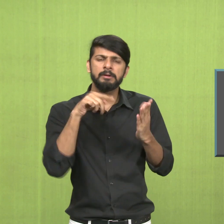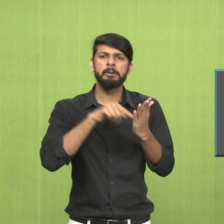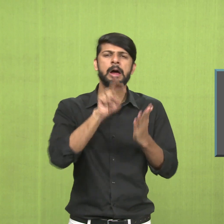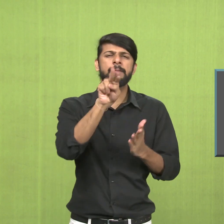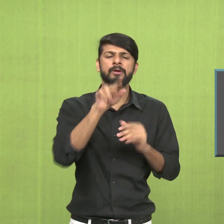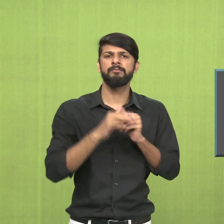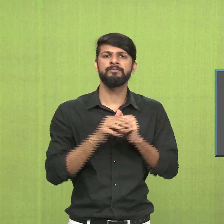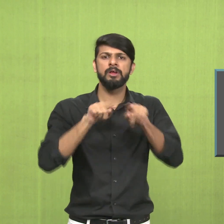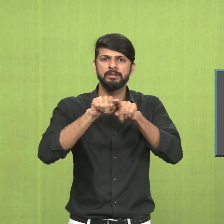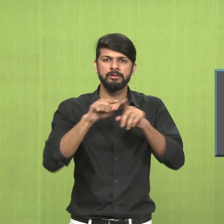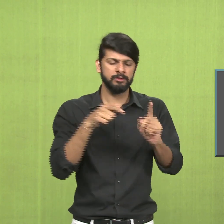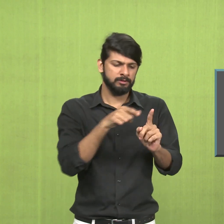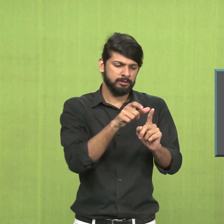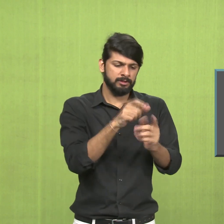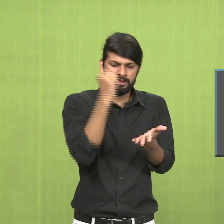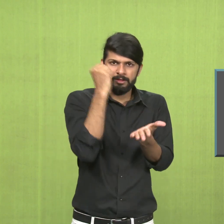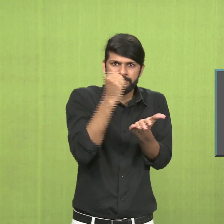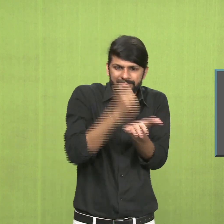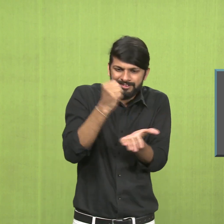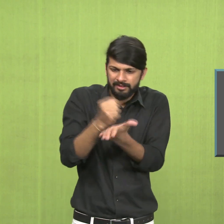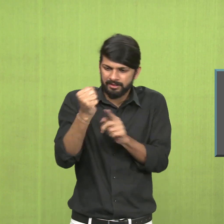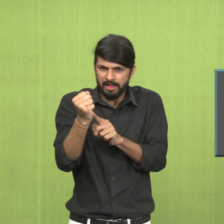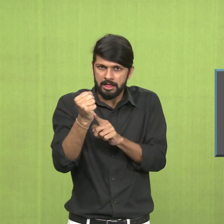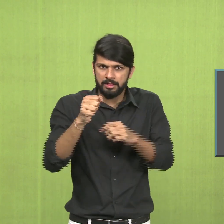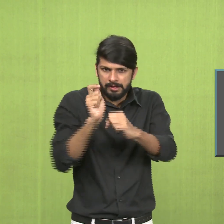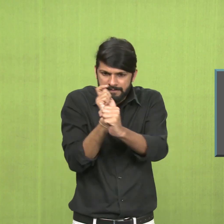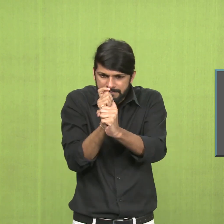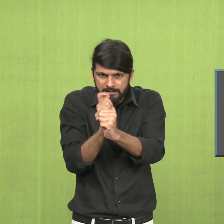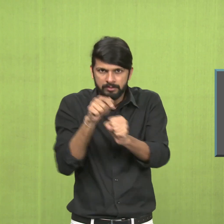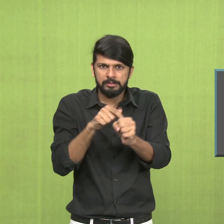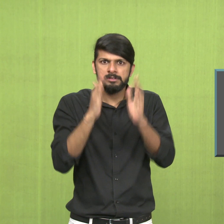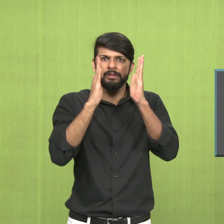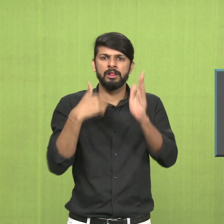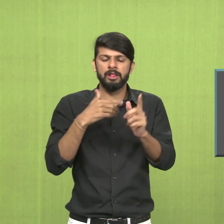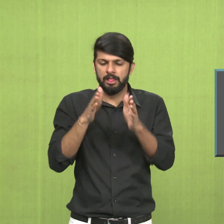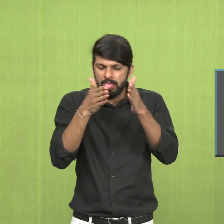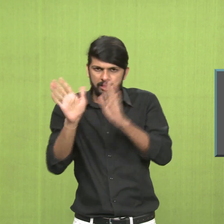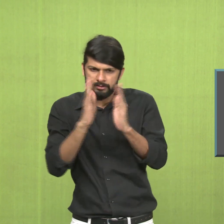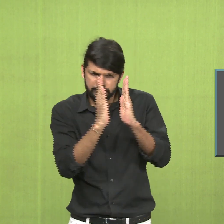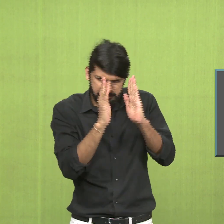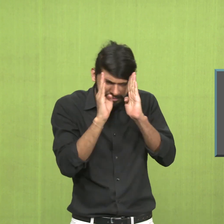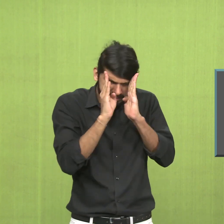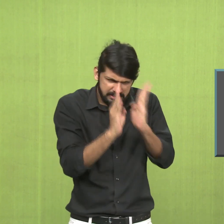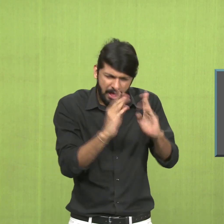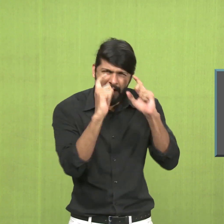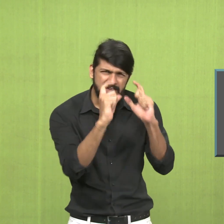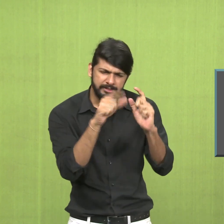Finesse is also skill and elegance. You see, blocks, when the blocks are made, they